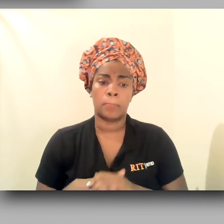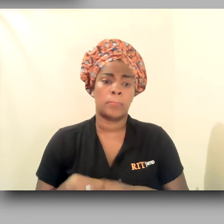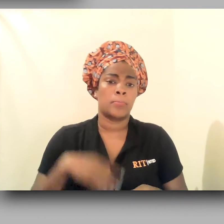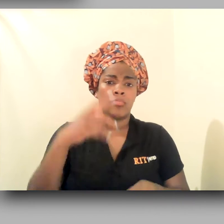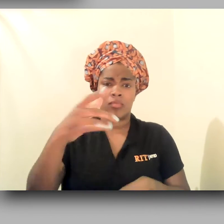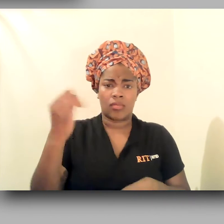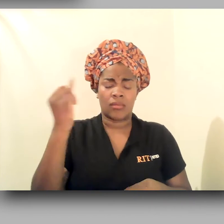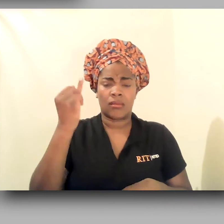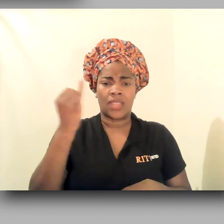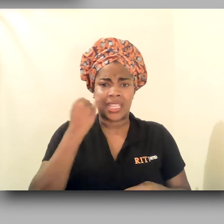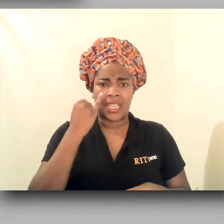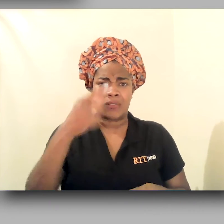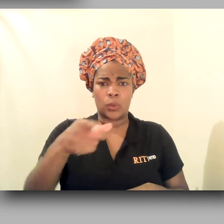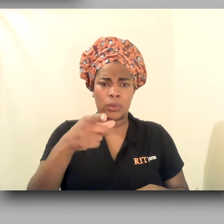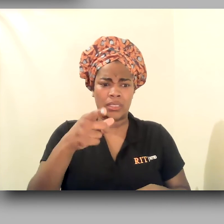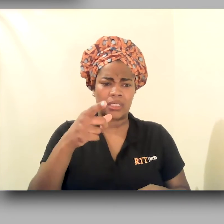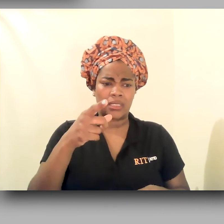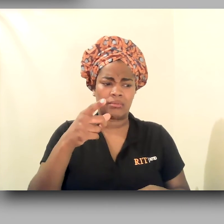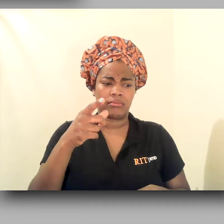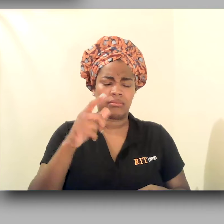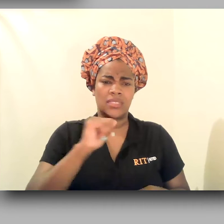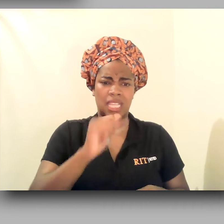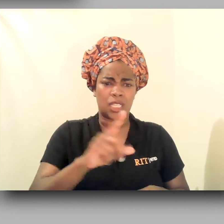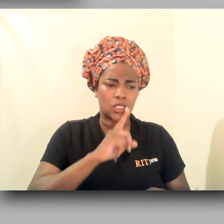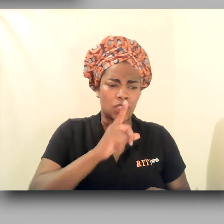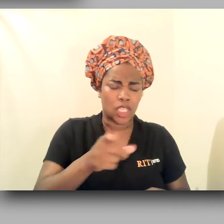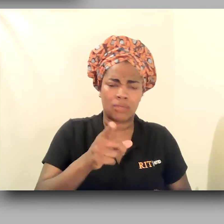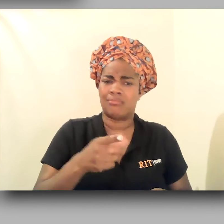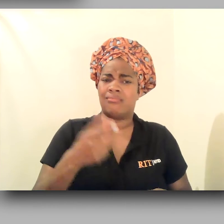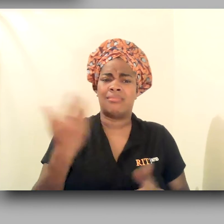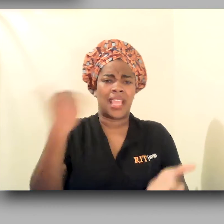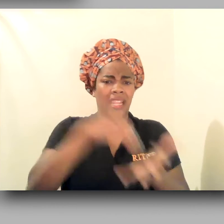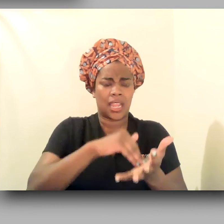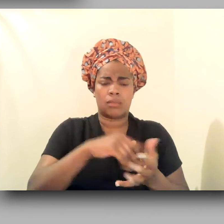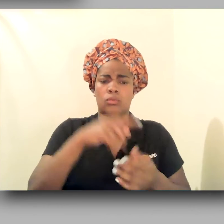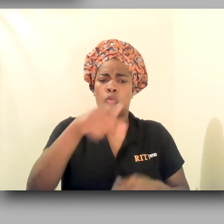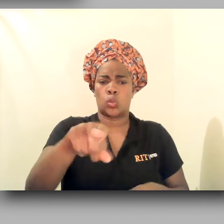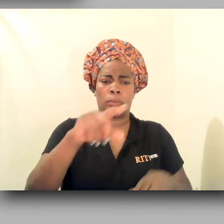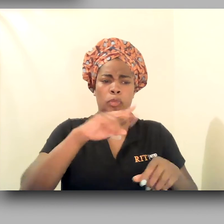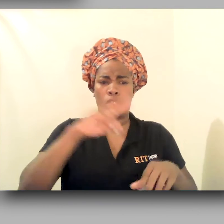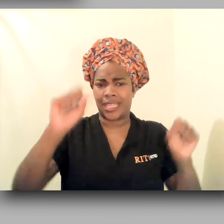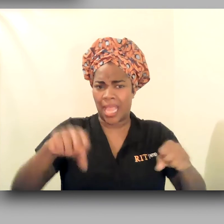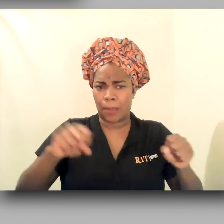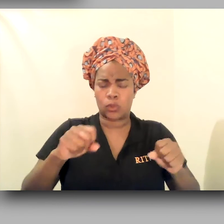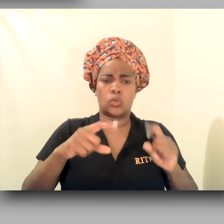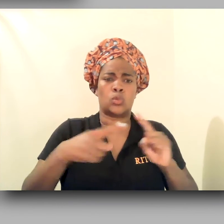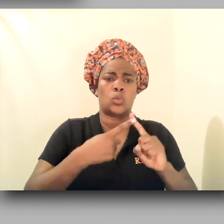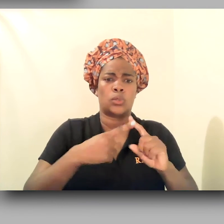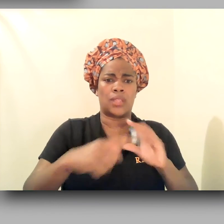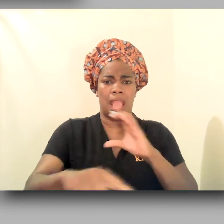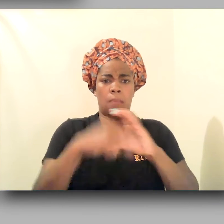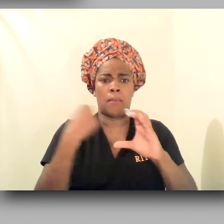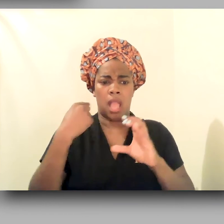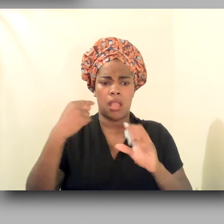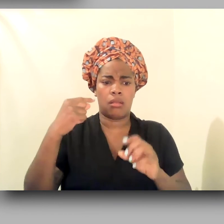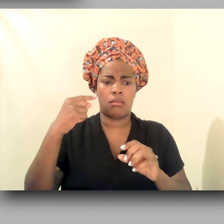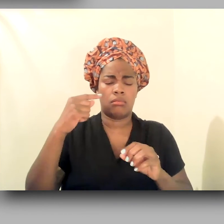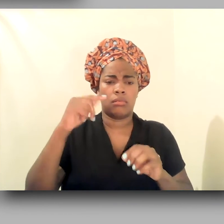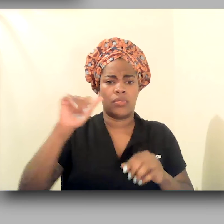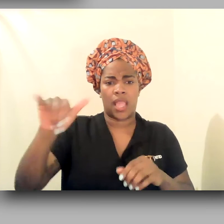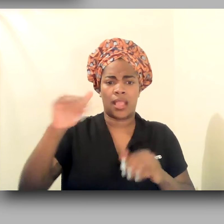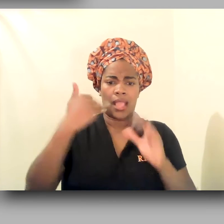If you're not sure, again, you can email me at the